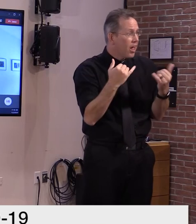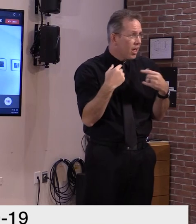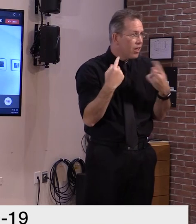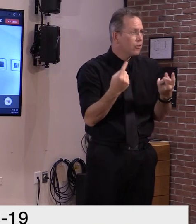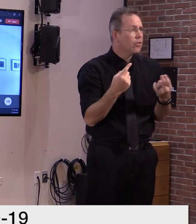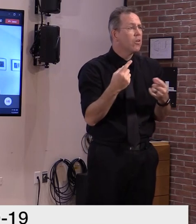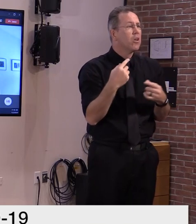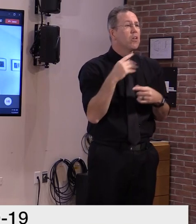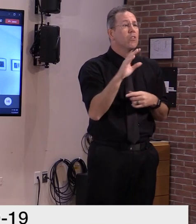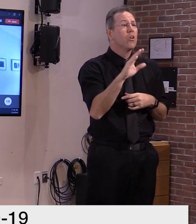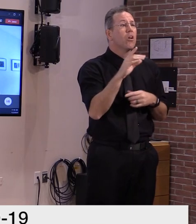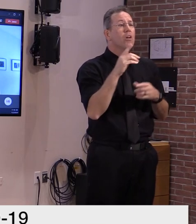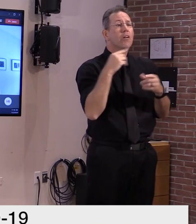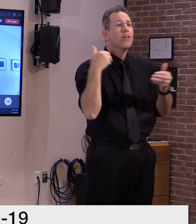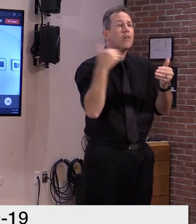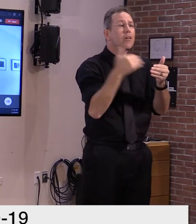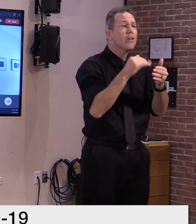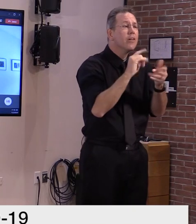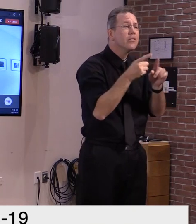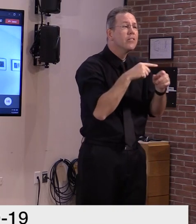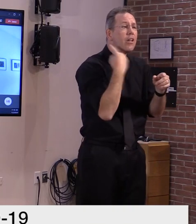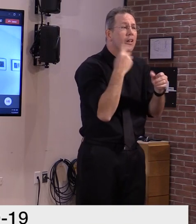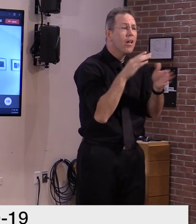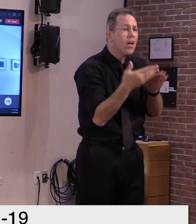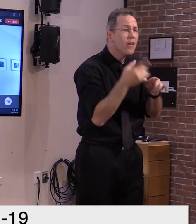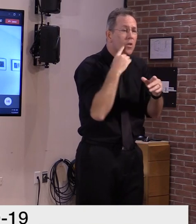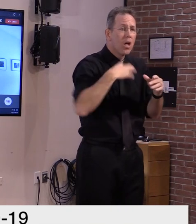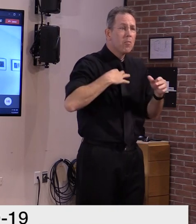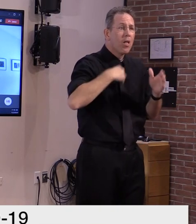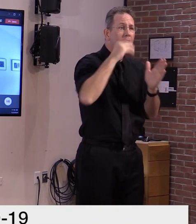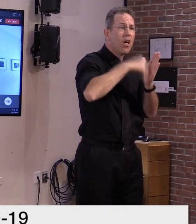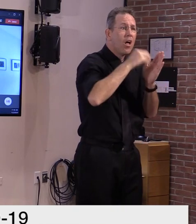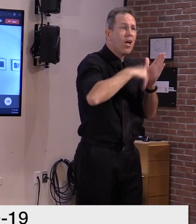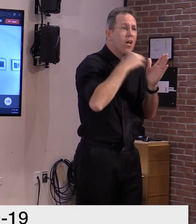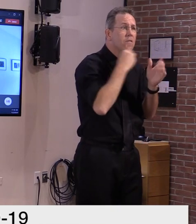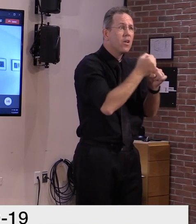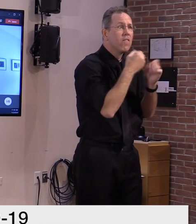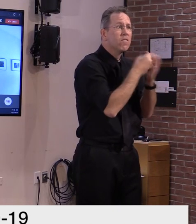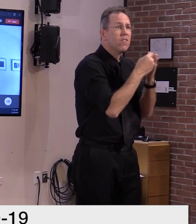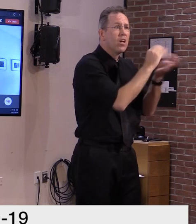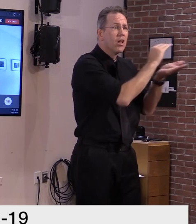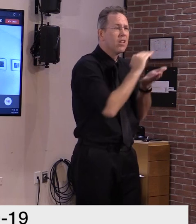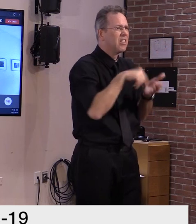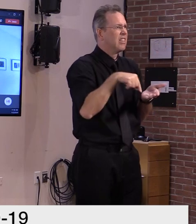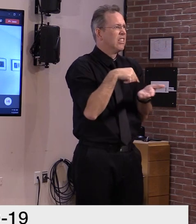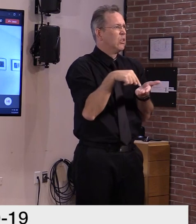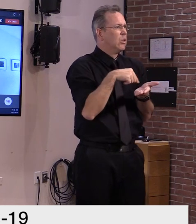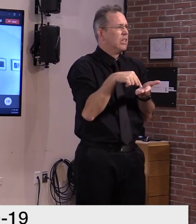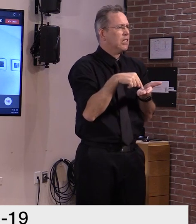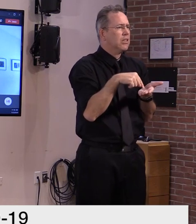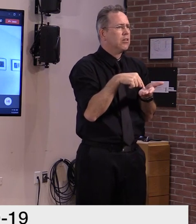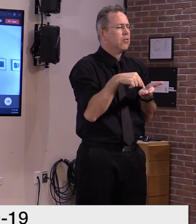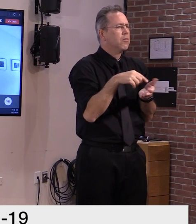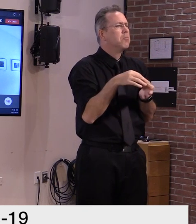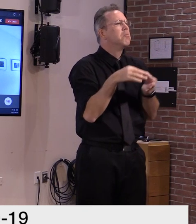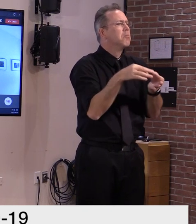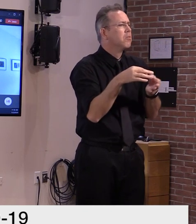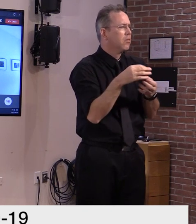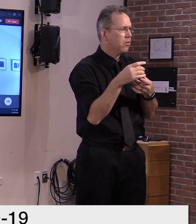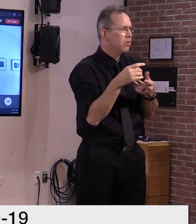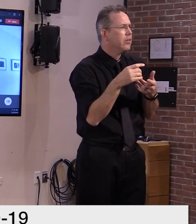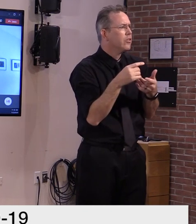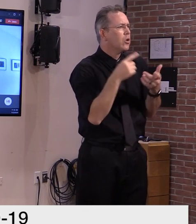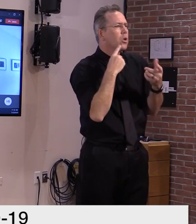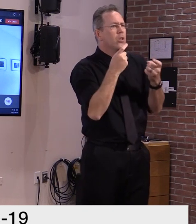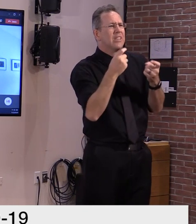grant program from last week to the end of this week. And ski areas can apply for costs to make